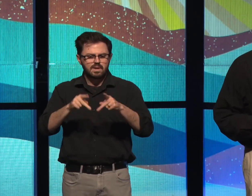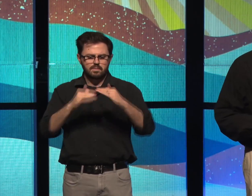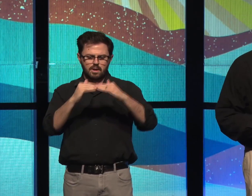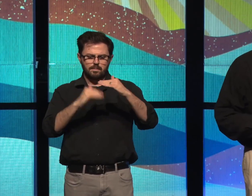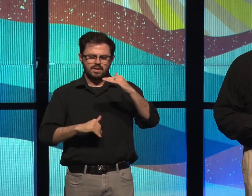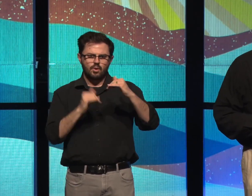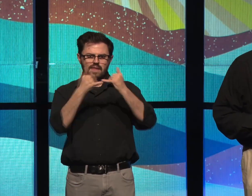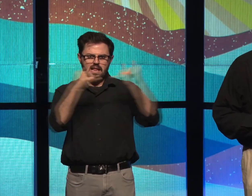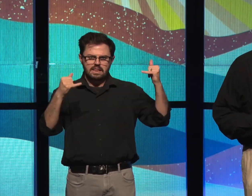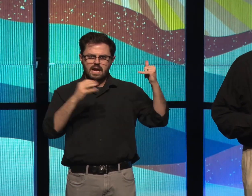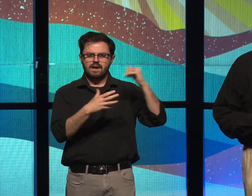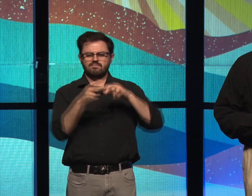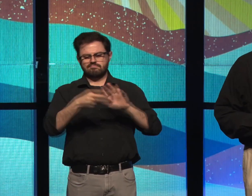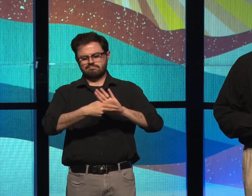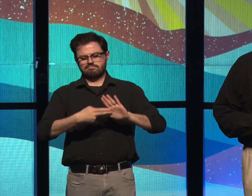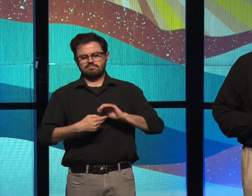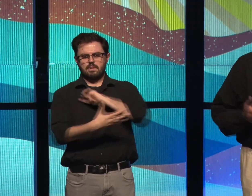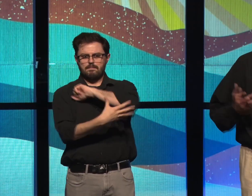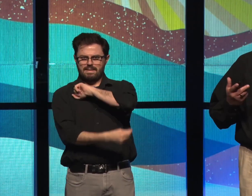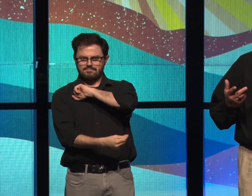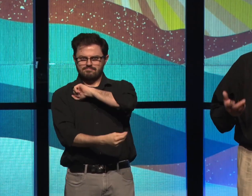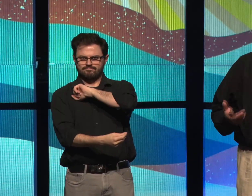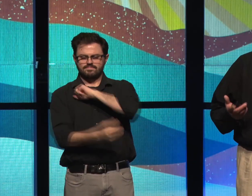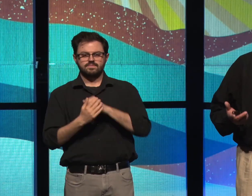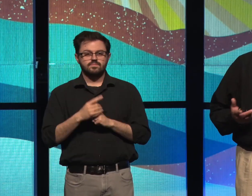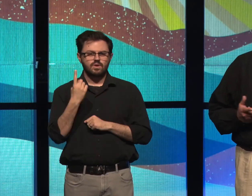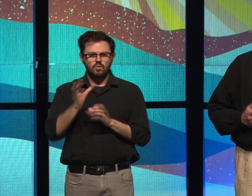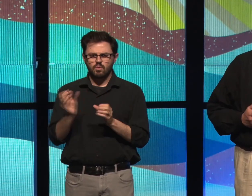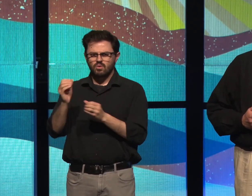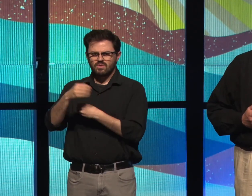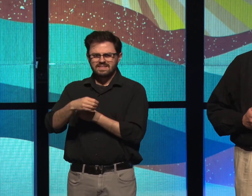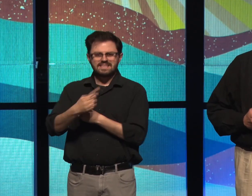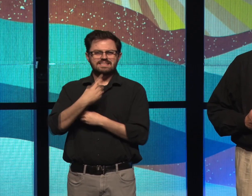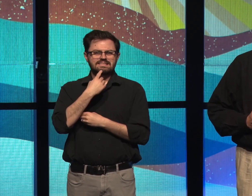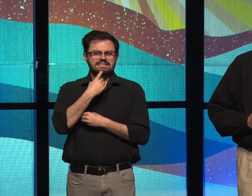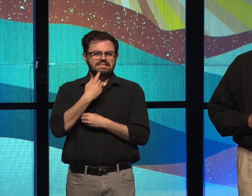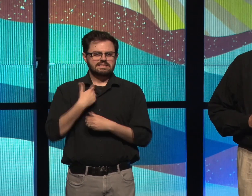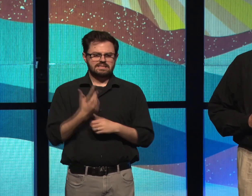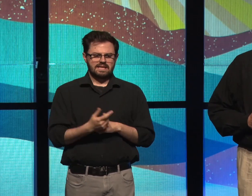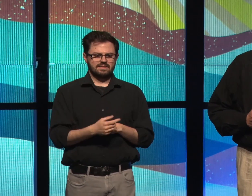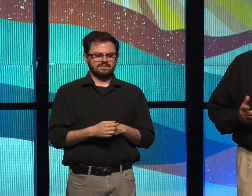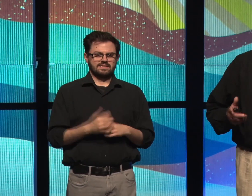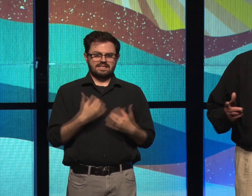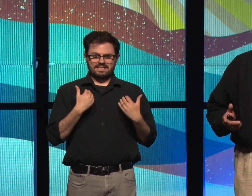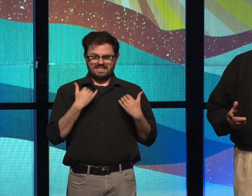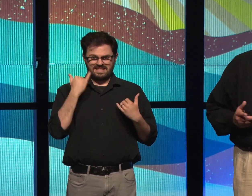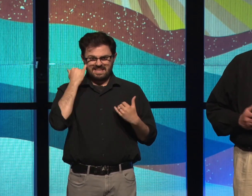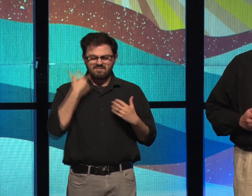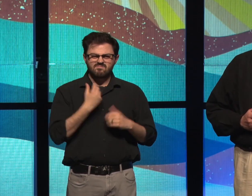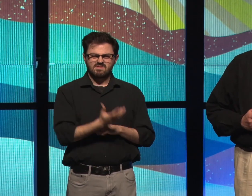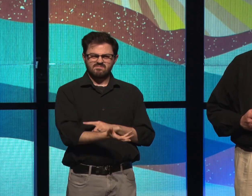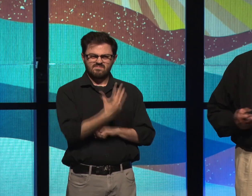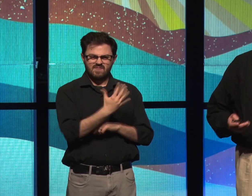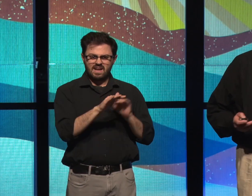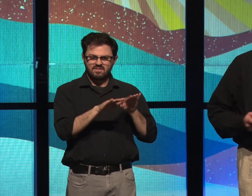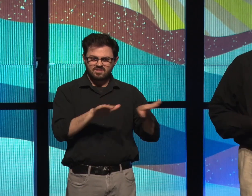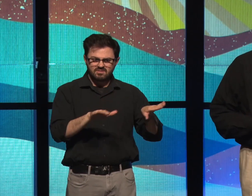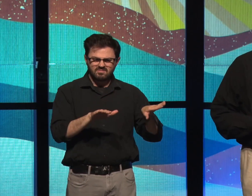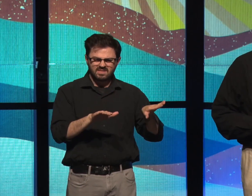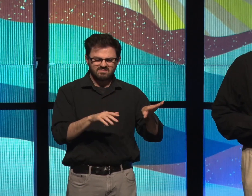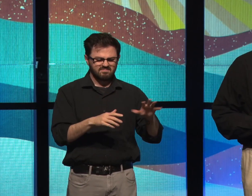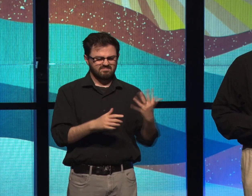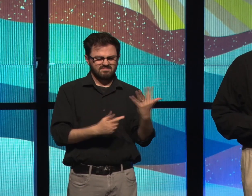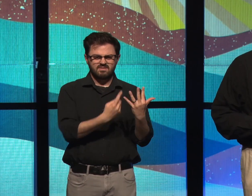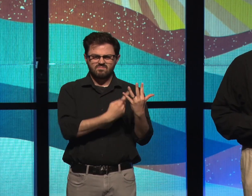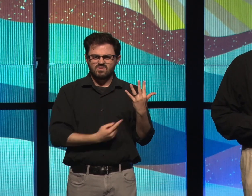Kid Hungry, the charitable organization, states that 1 in 5 children in this country are at risk of